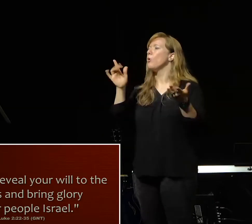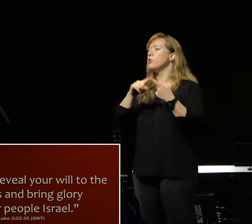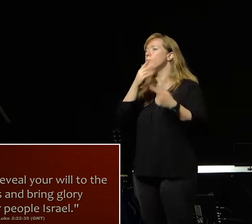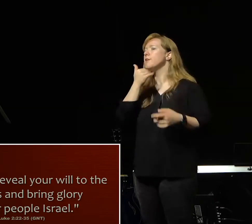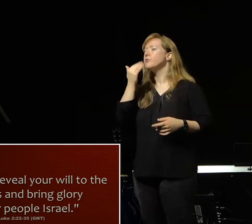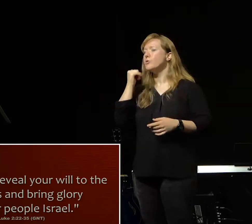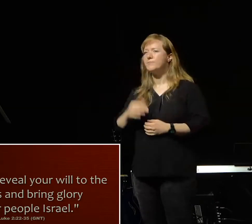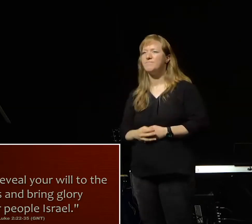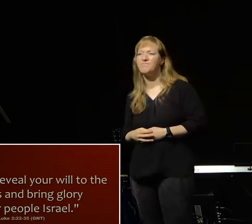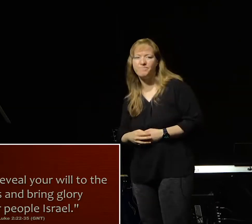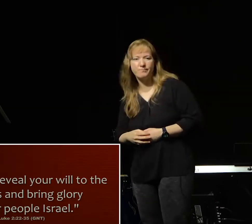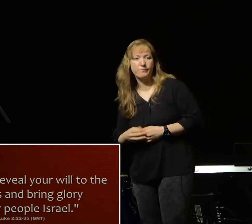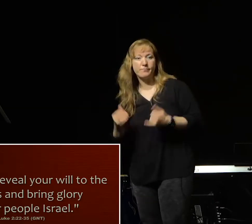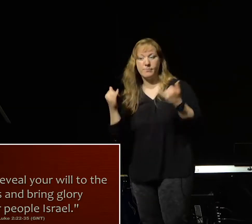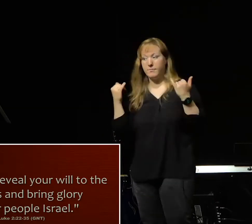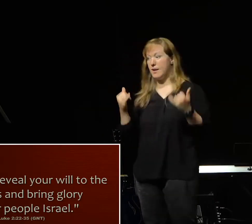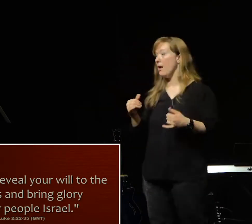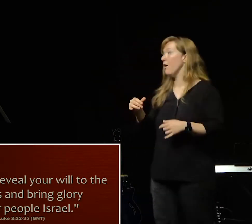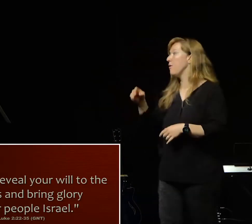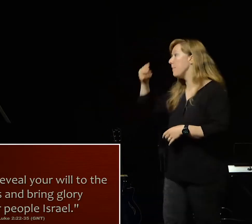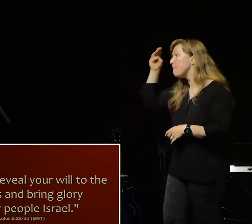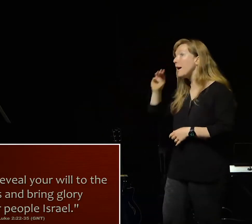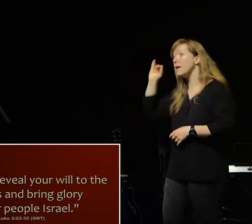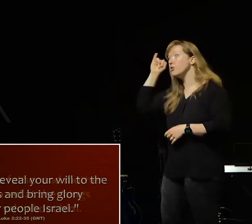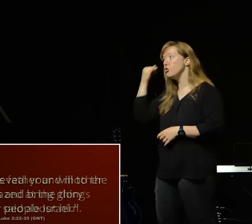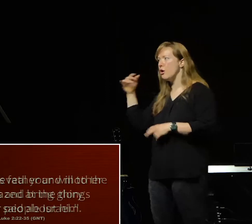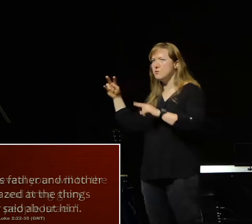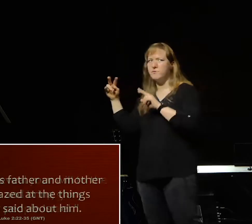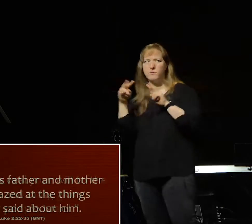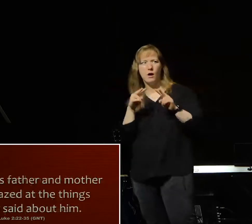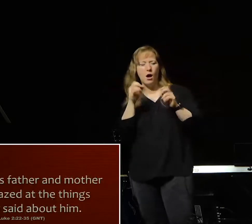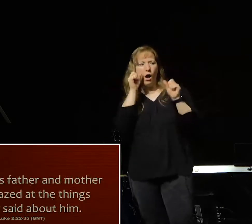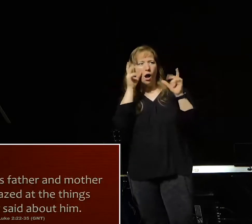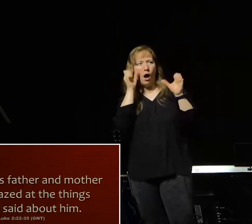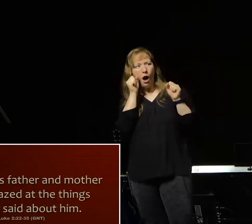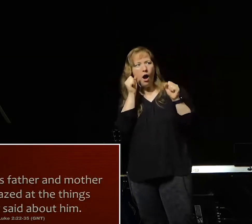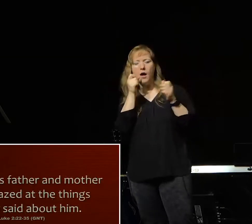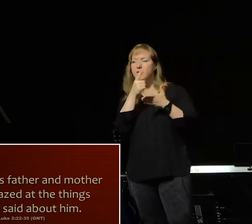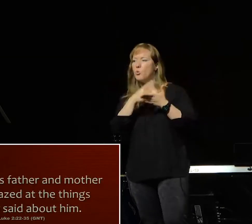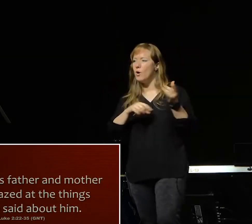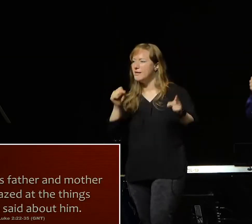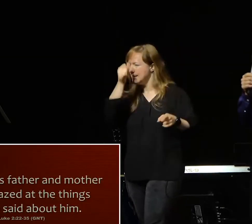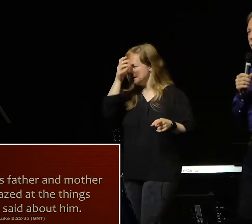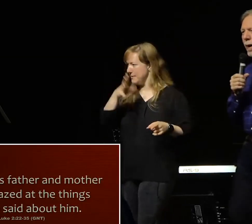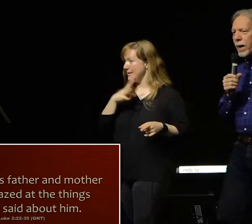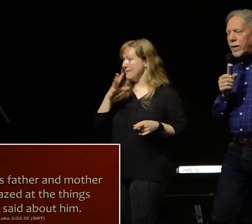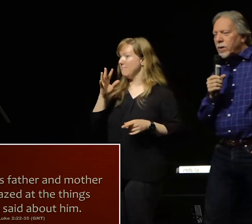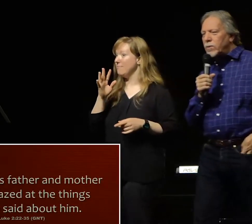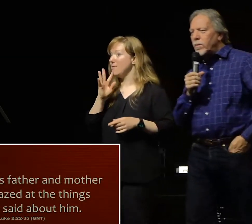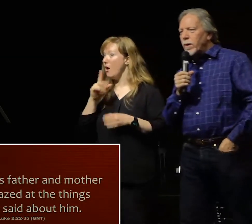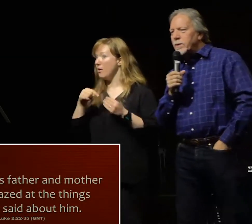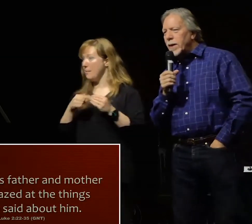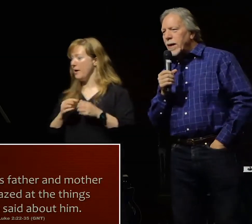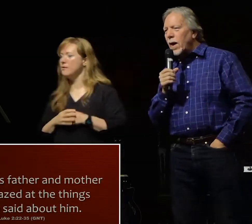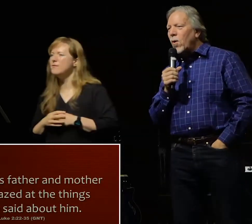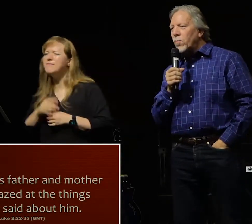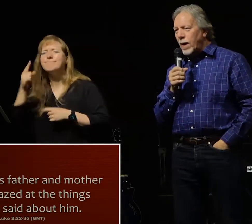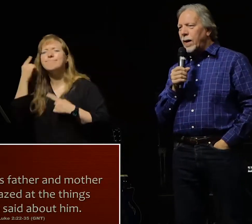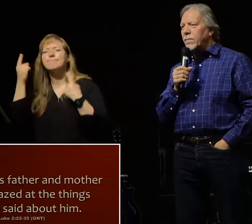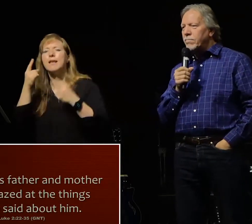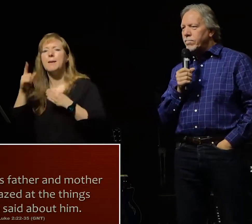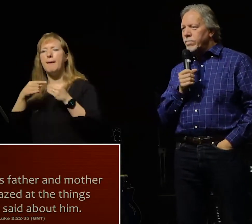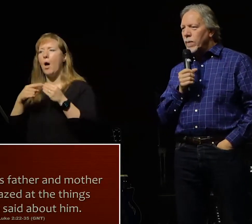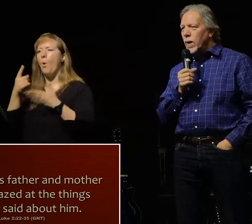the child's father and mother were amazed at the things Simeon said about him. Think about what Mary and Joseph had seen